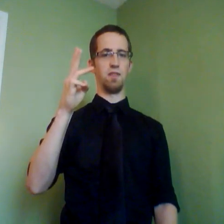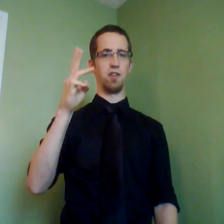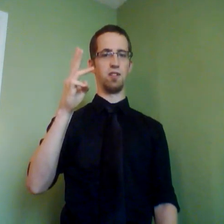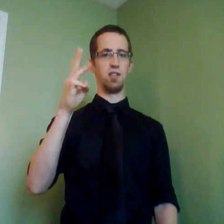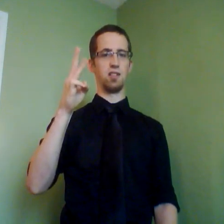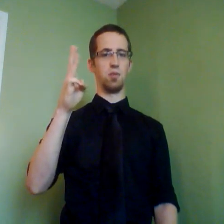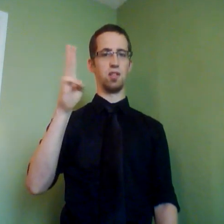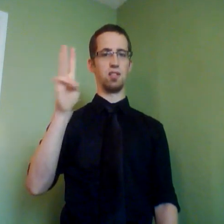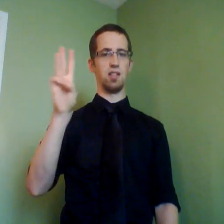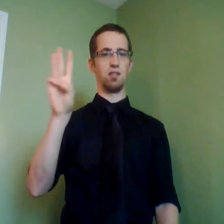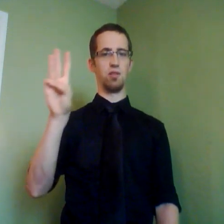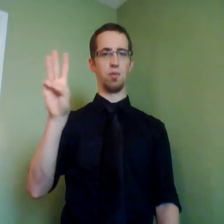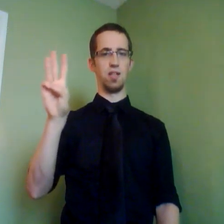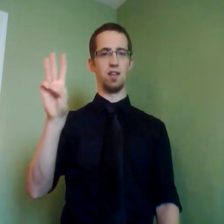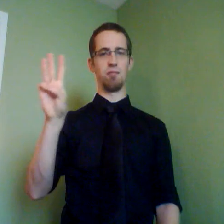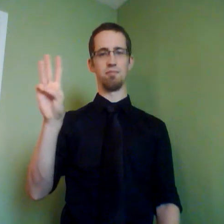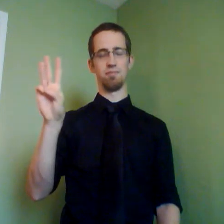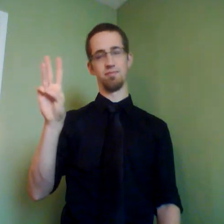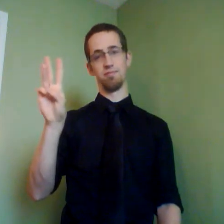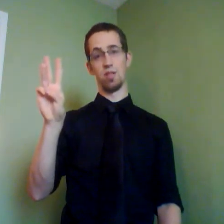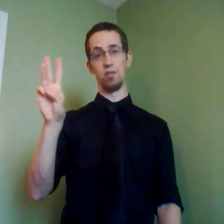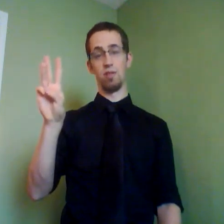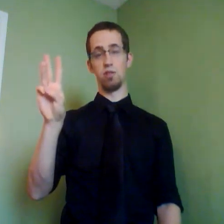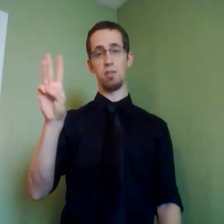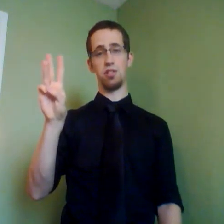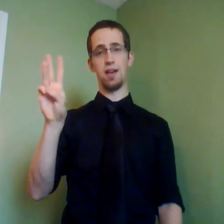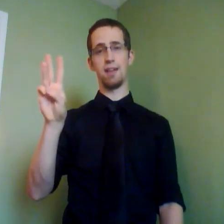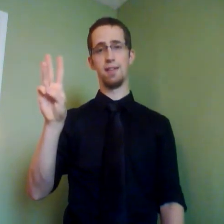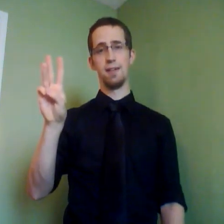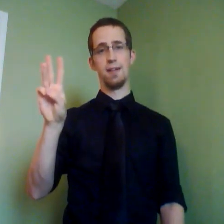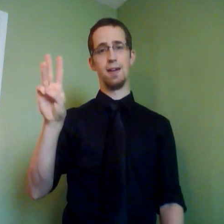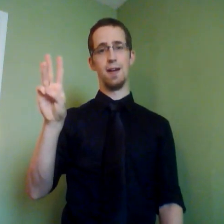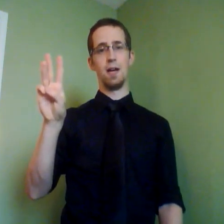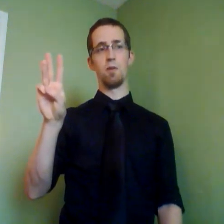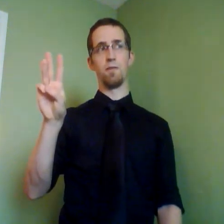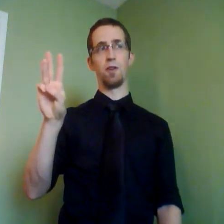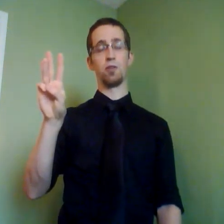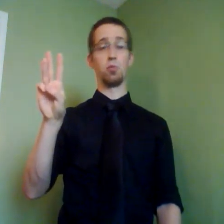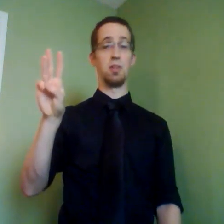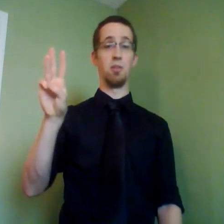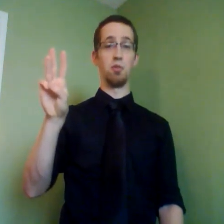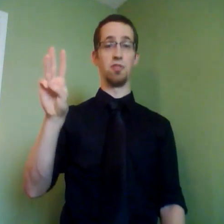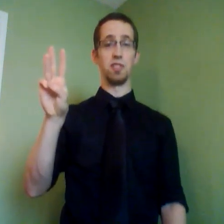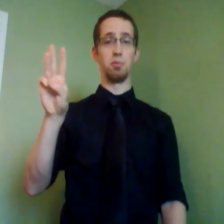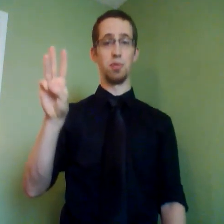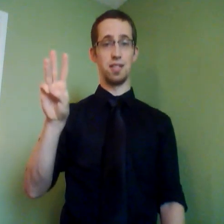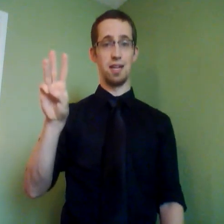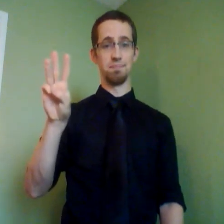finger doesn't want to stand all the way up. So give it your best shot. Your fingers will become more flexible with time.